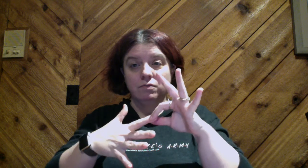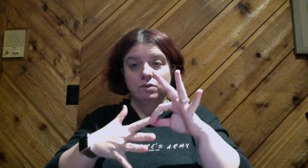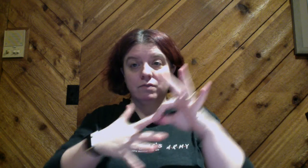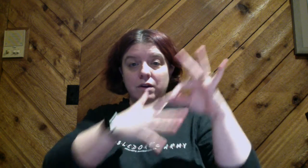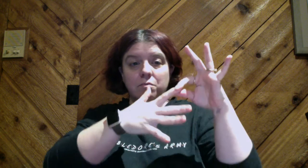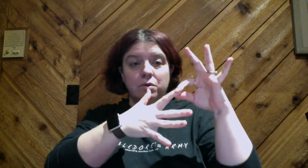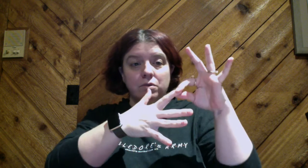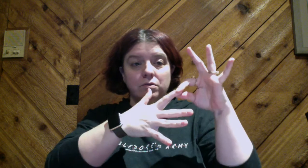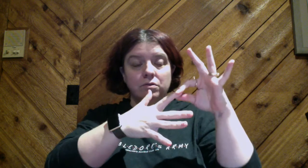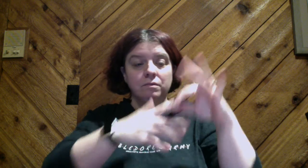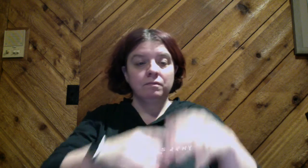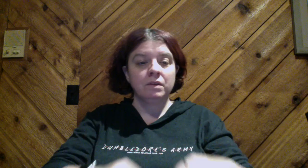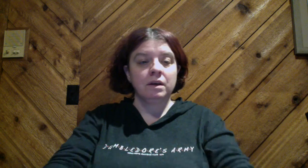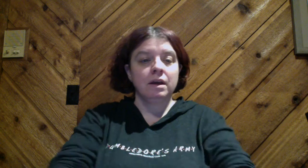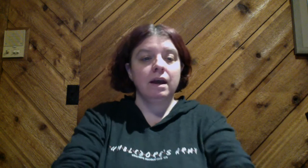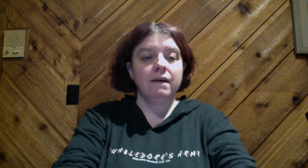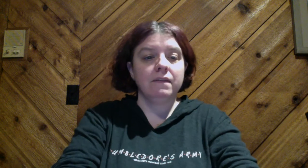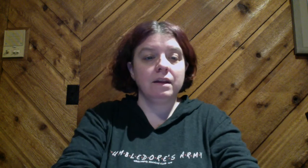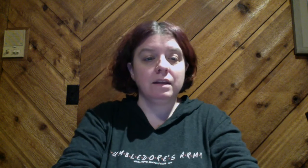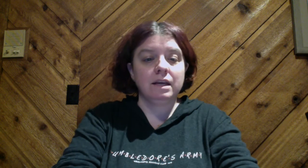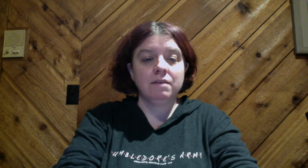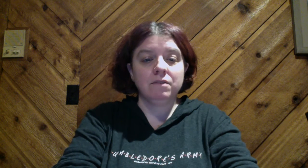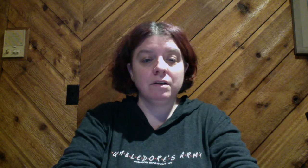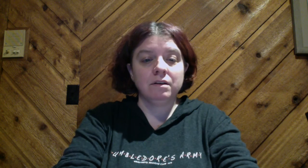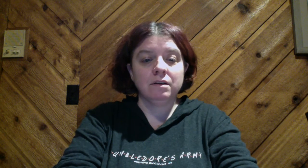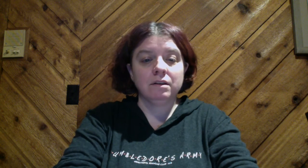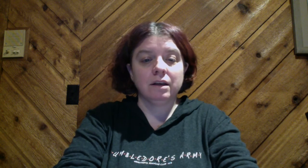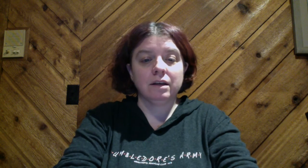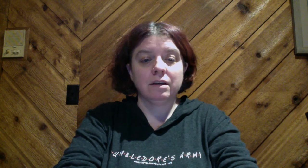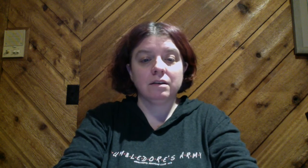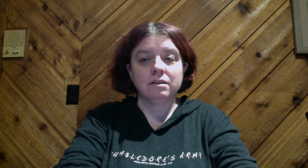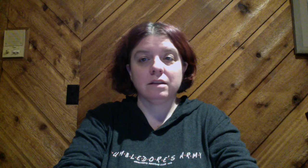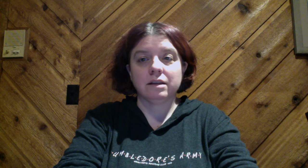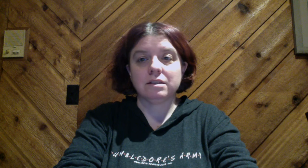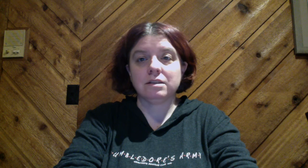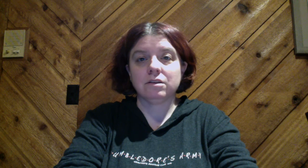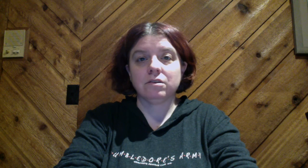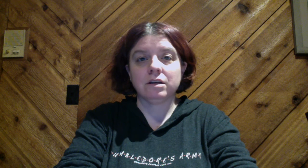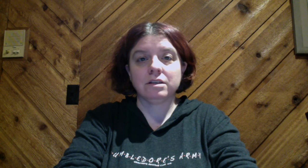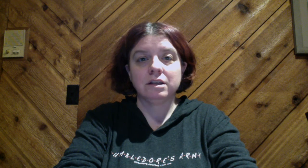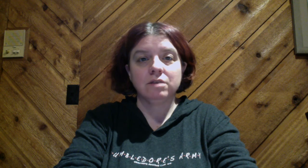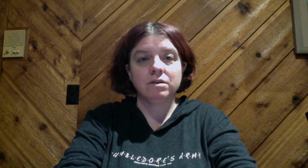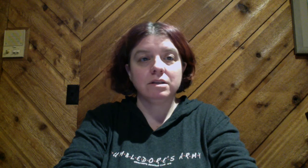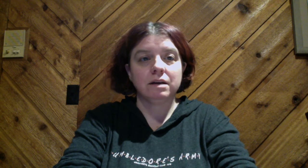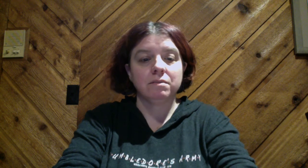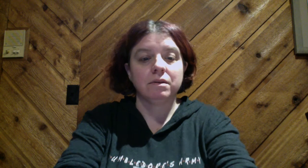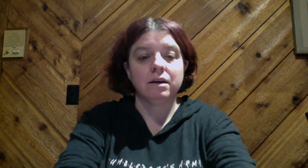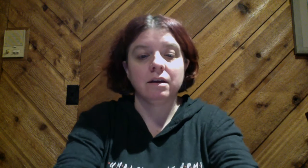first finger, pulls. And then even like a still or a continuing type thing,